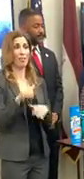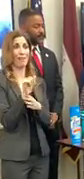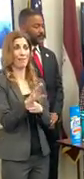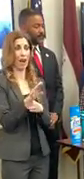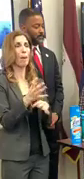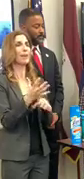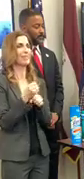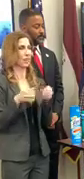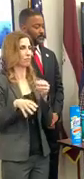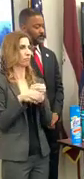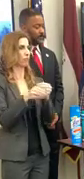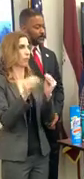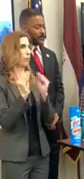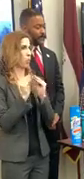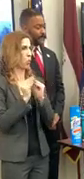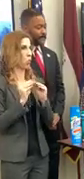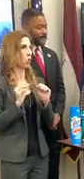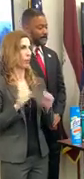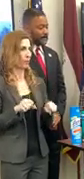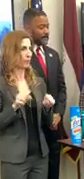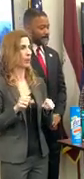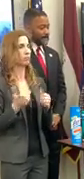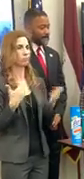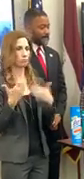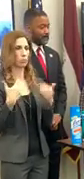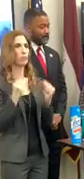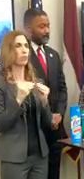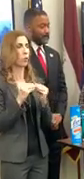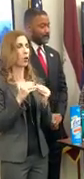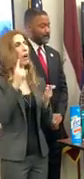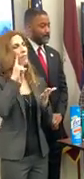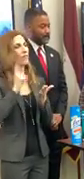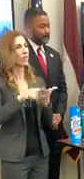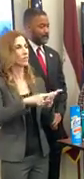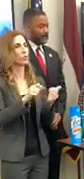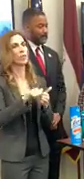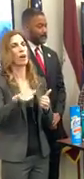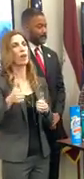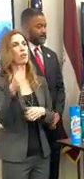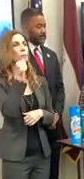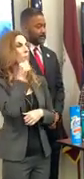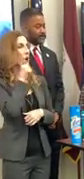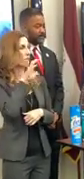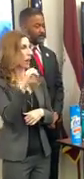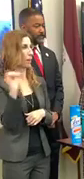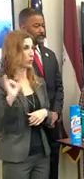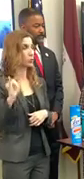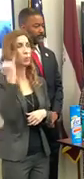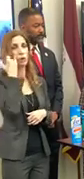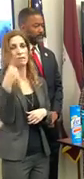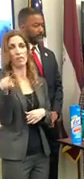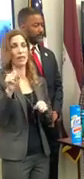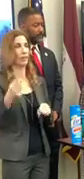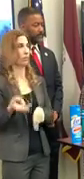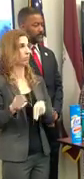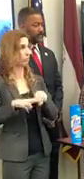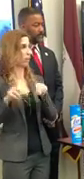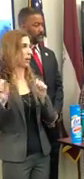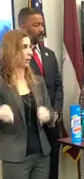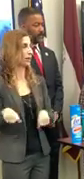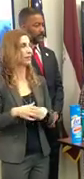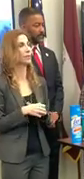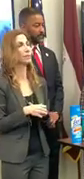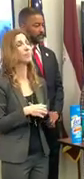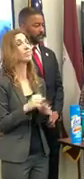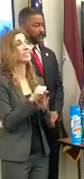getting additional capacity. And then there's investigation with some of the private companies, if they can increase capacity. And